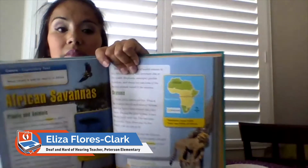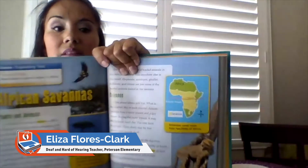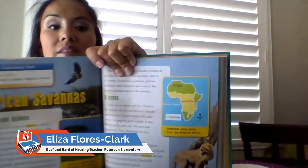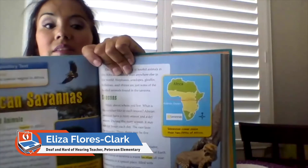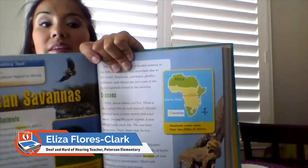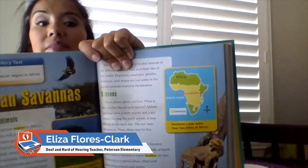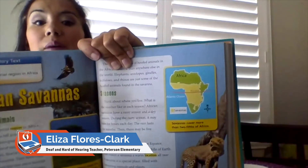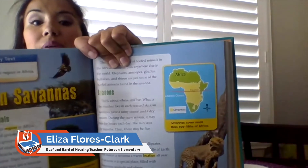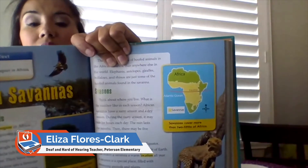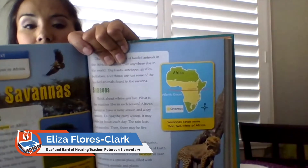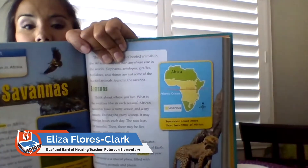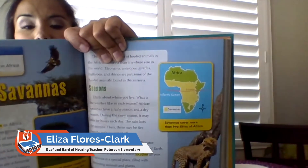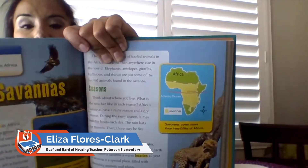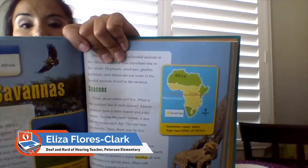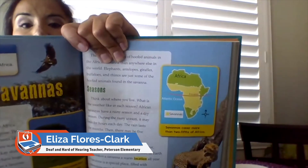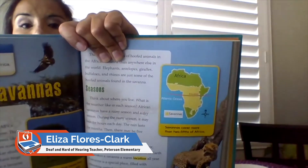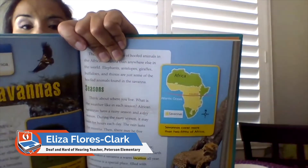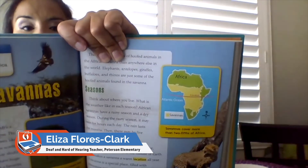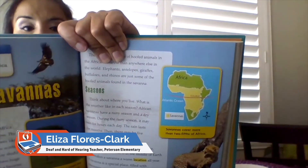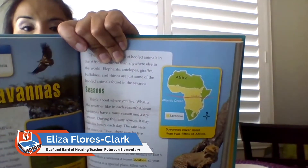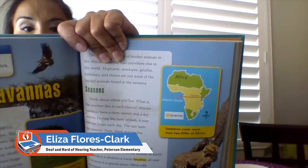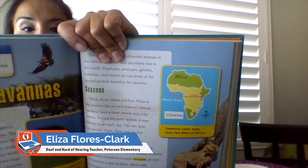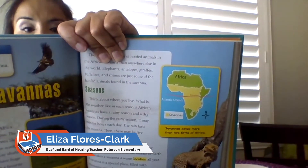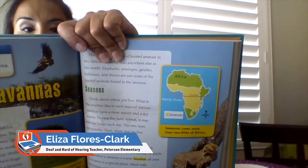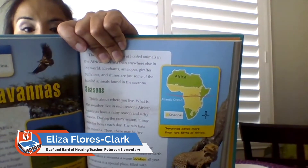Let's look at that picture right there.